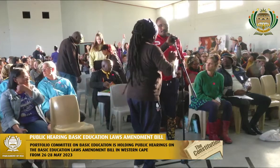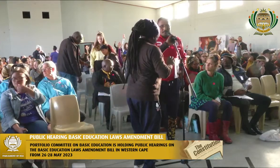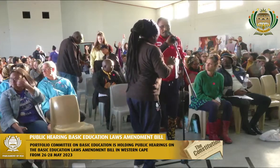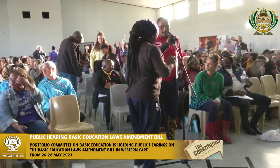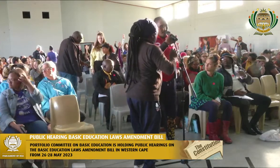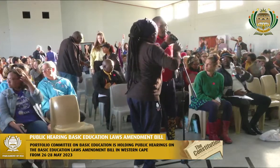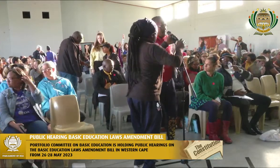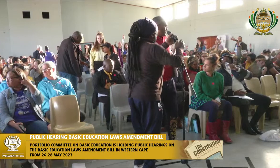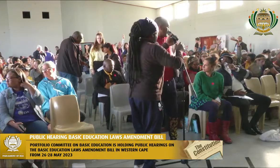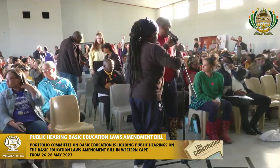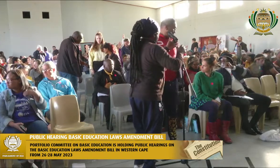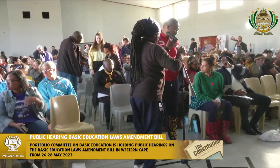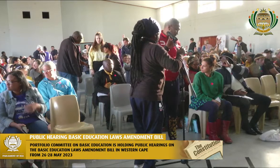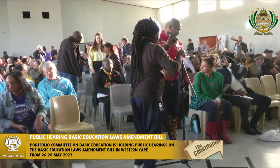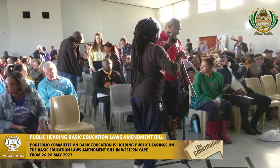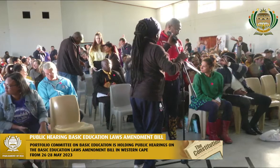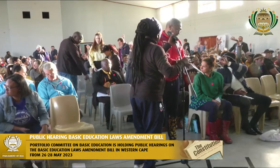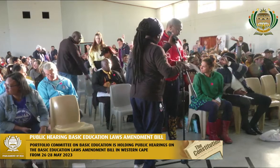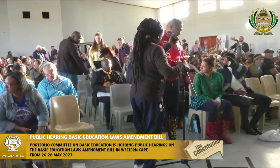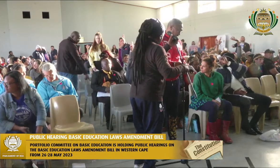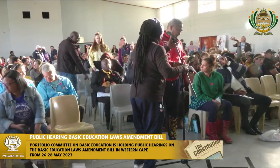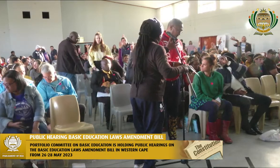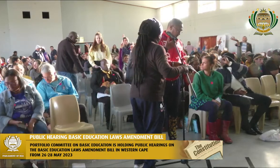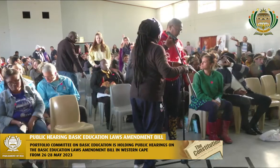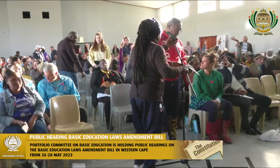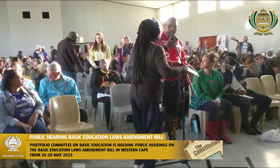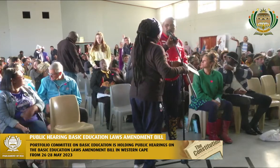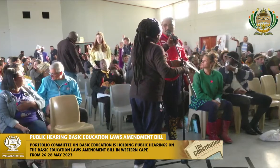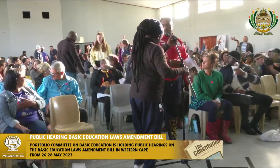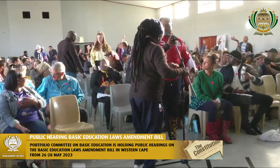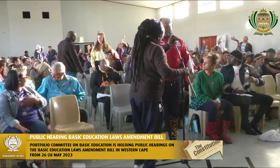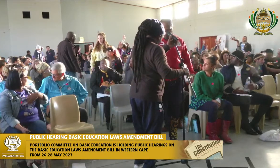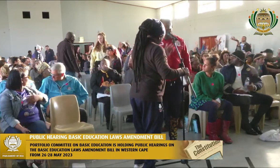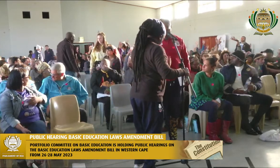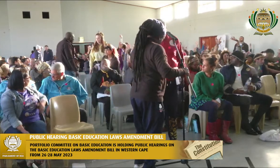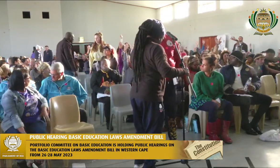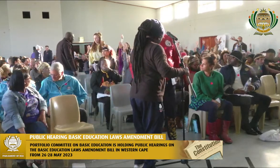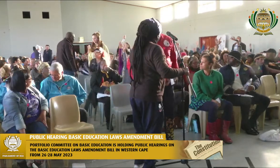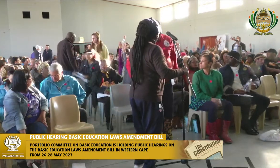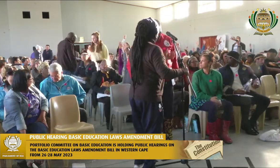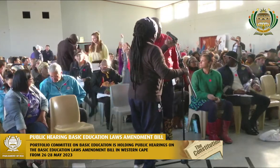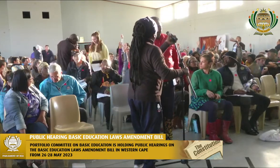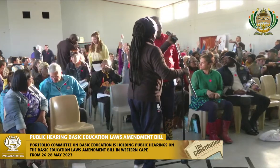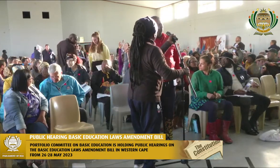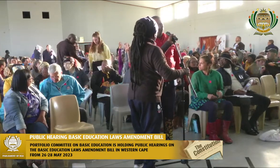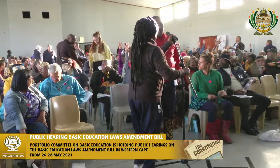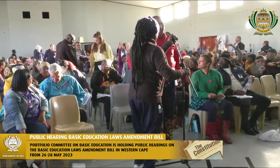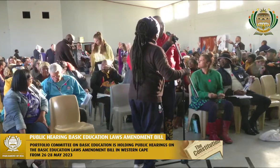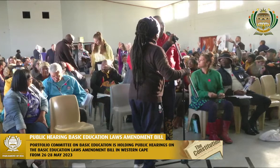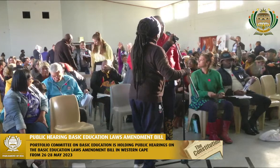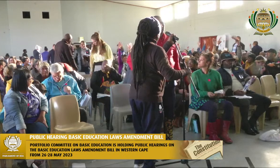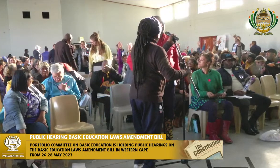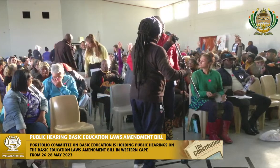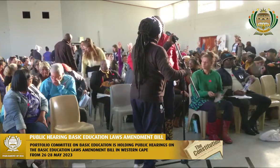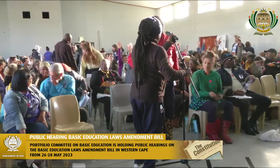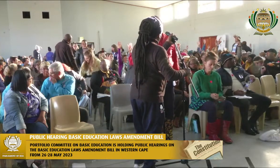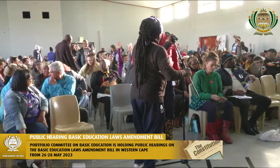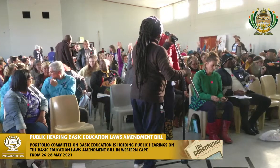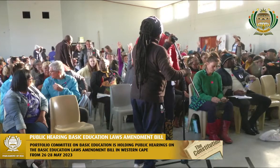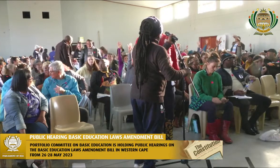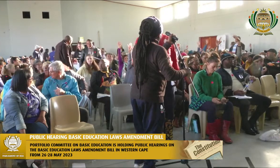Five, yes. Yes, you. No, the lady at the back. Blue, yes.